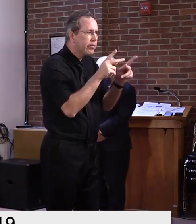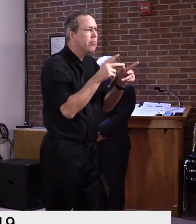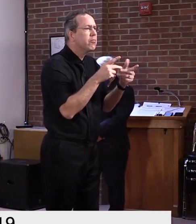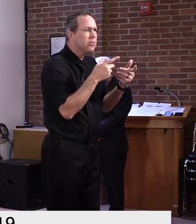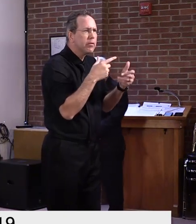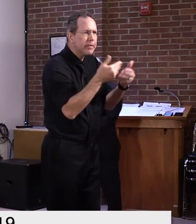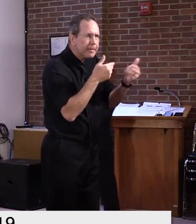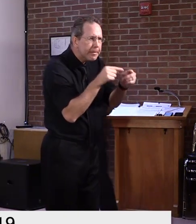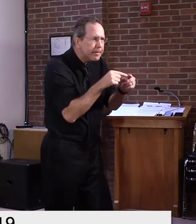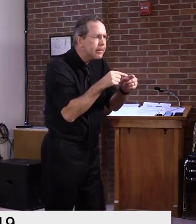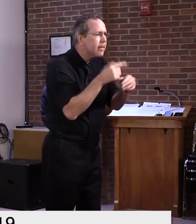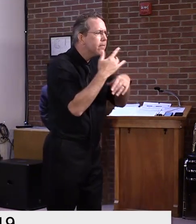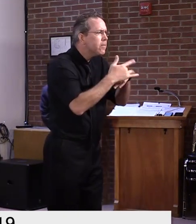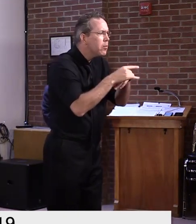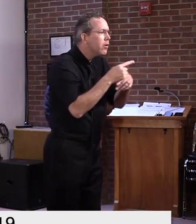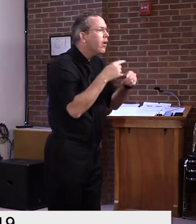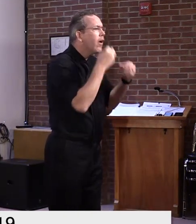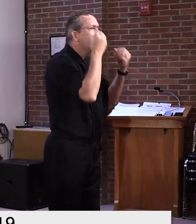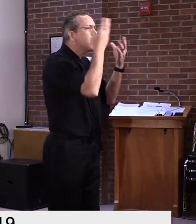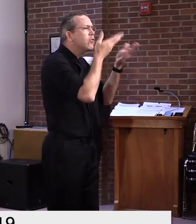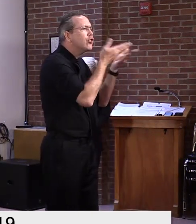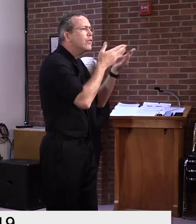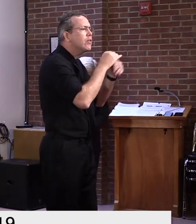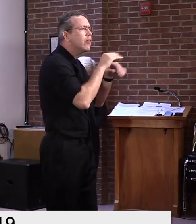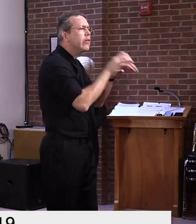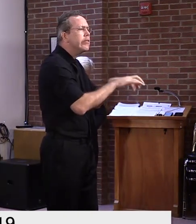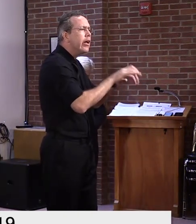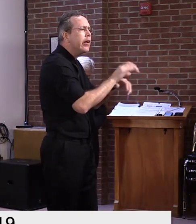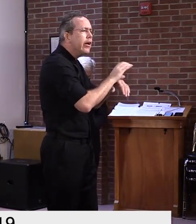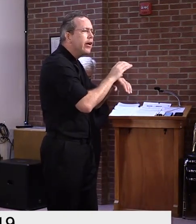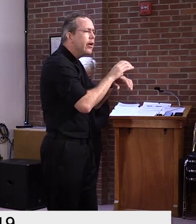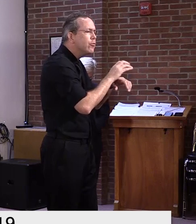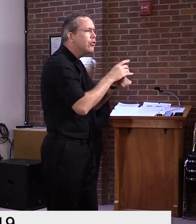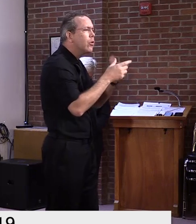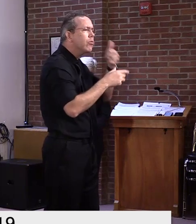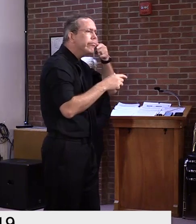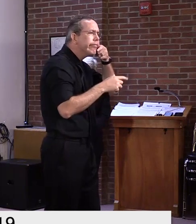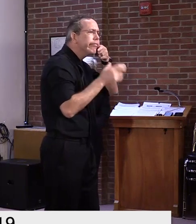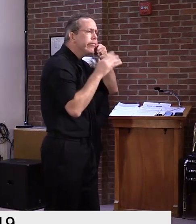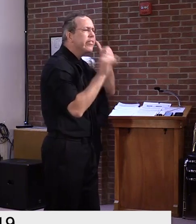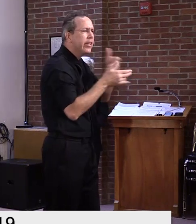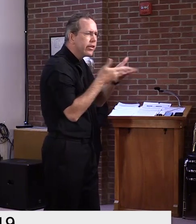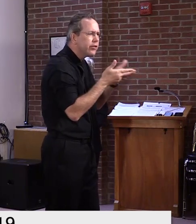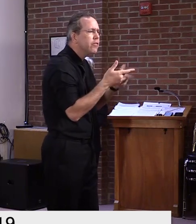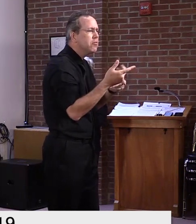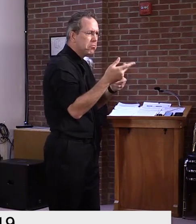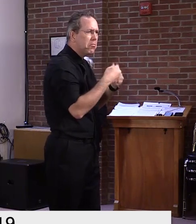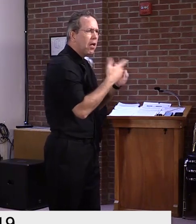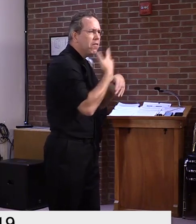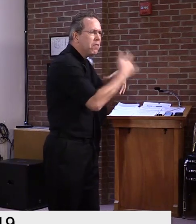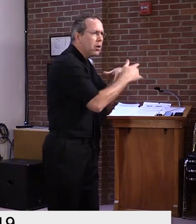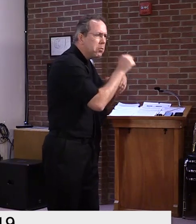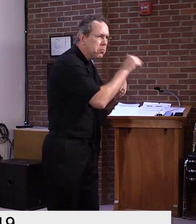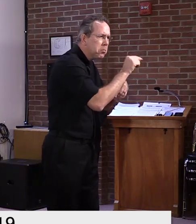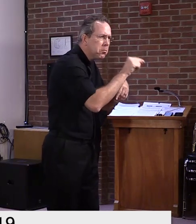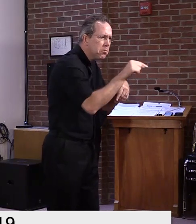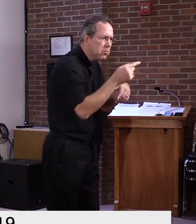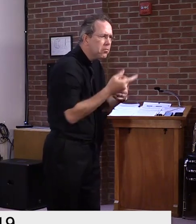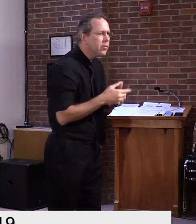services, that was up about 200. So I would say overall, we are seeing as restrictions